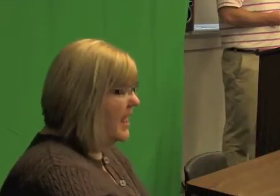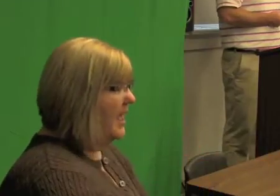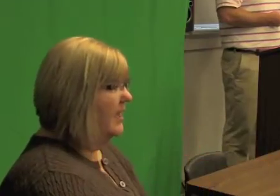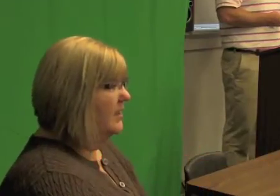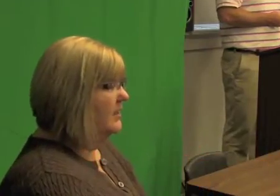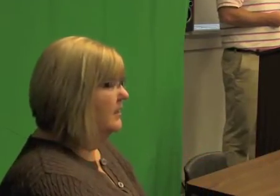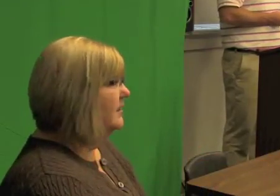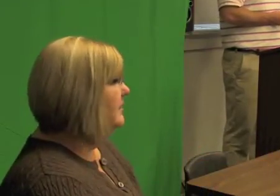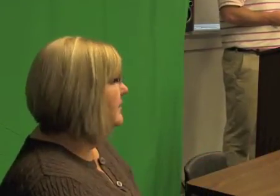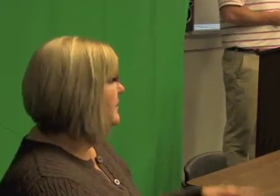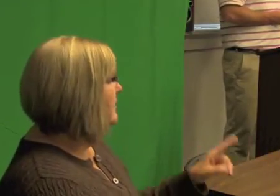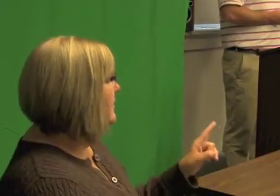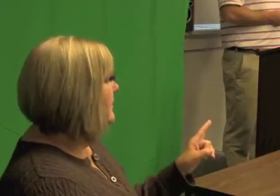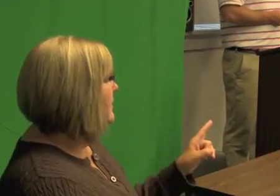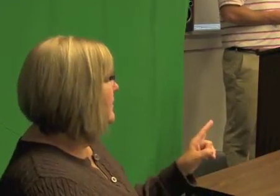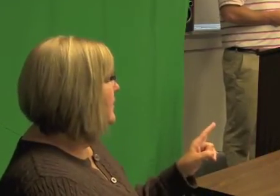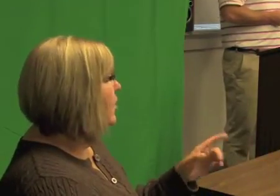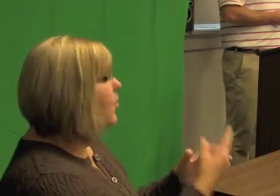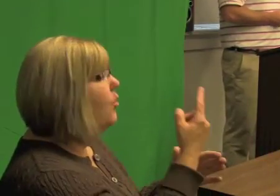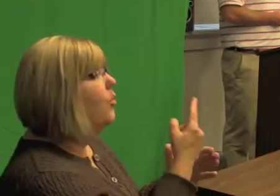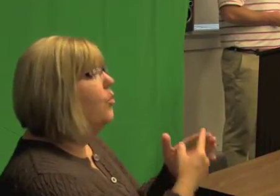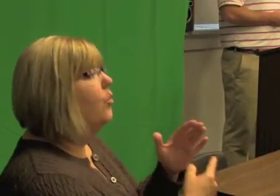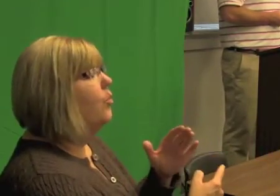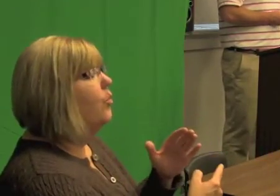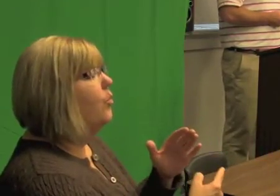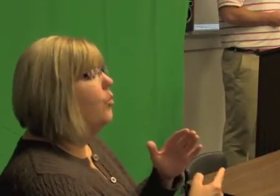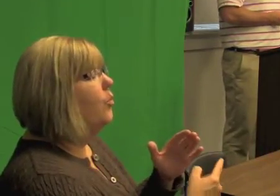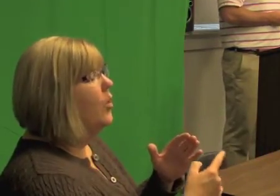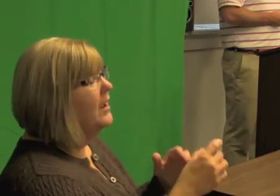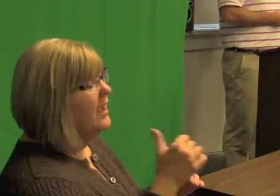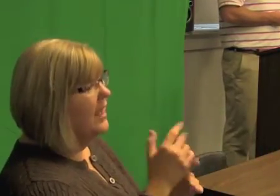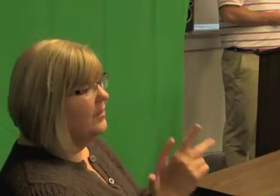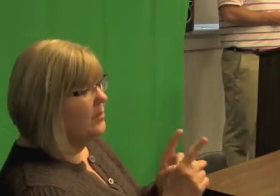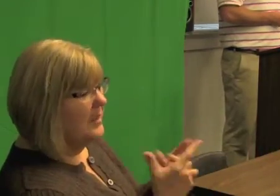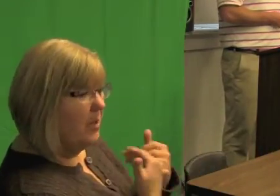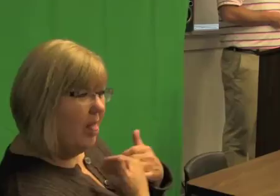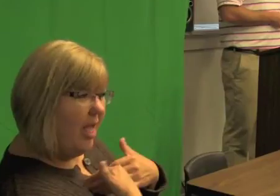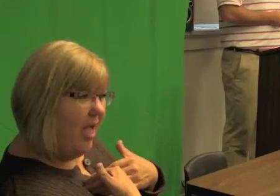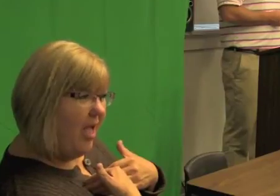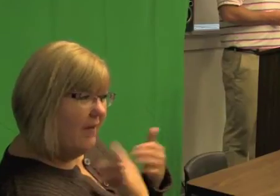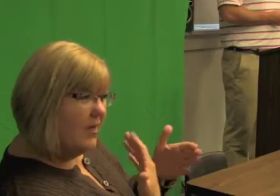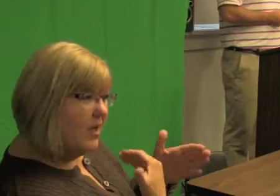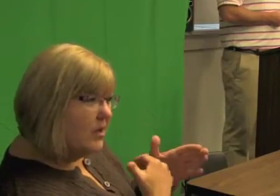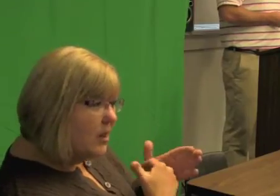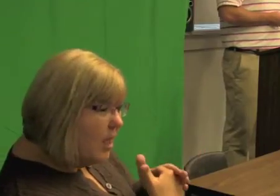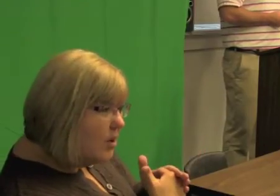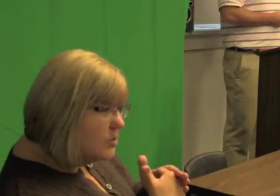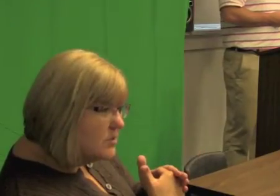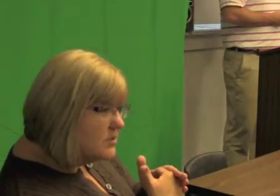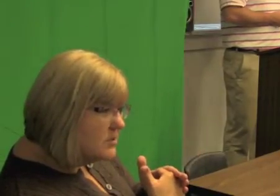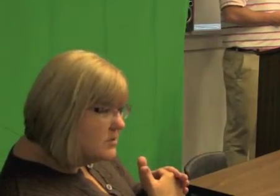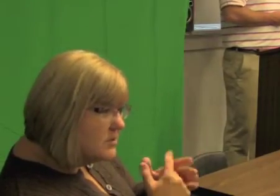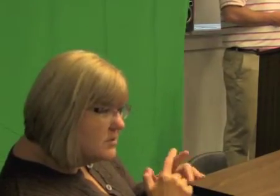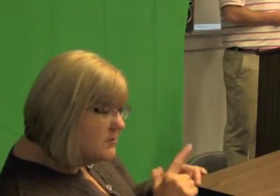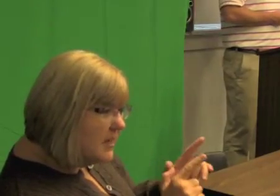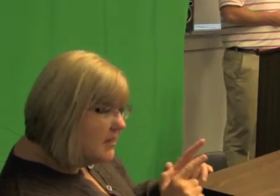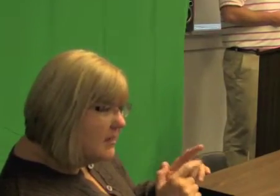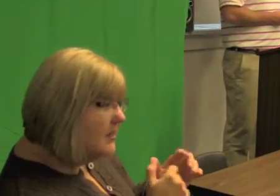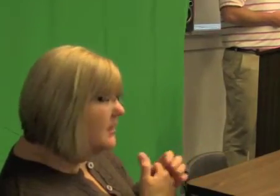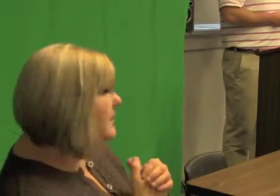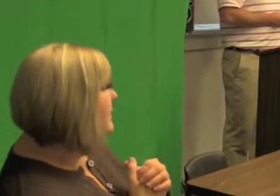The amount of people your age have. Close. They are your age.